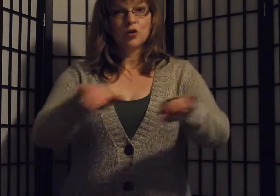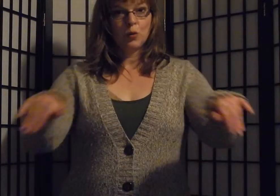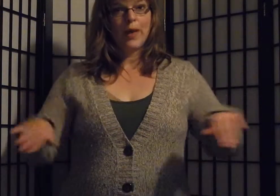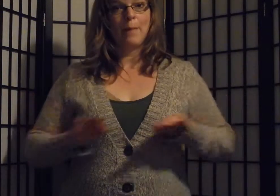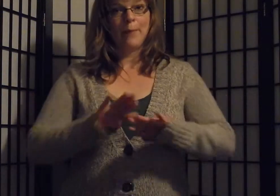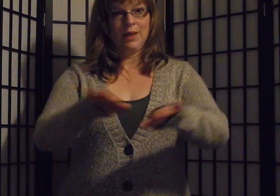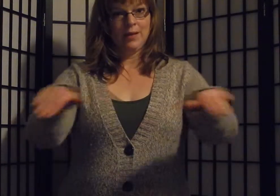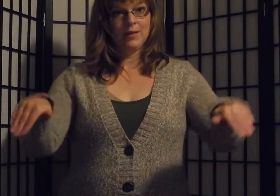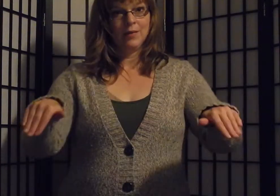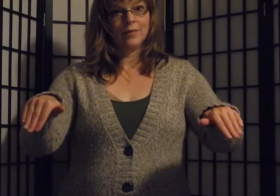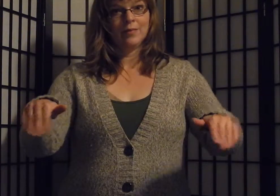Swim.